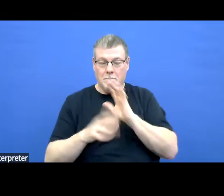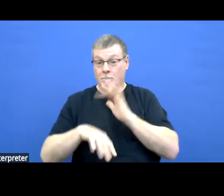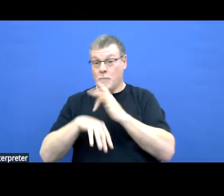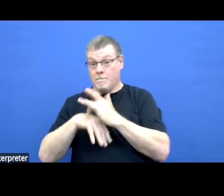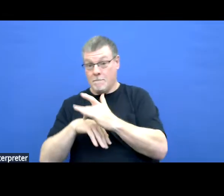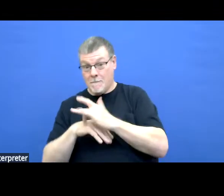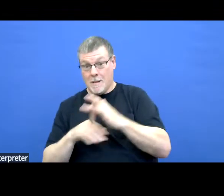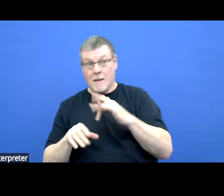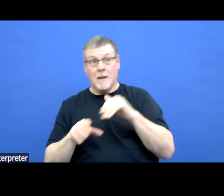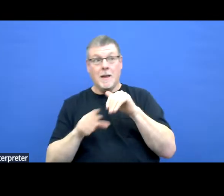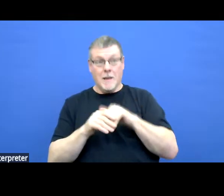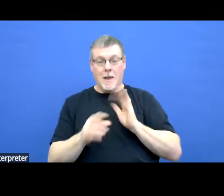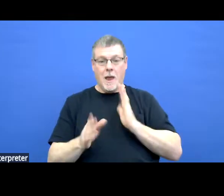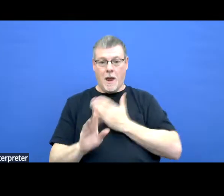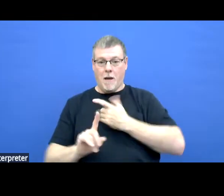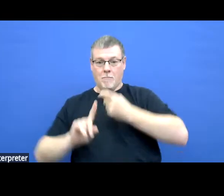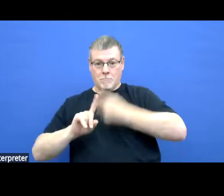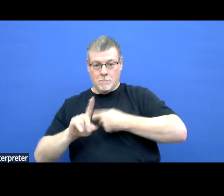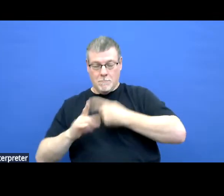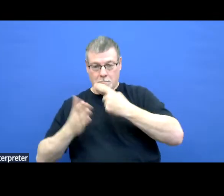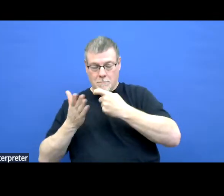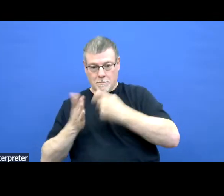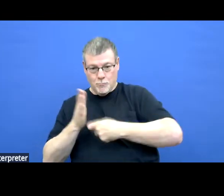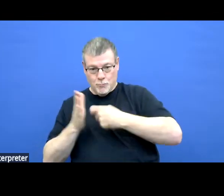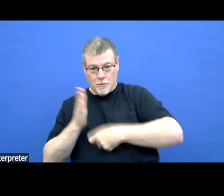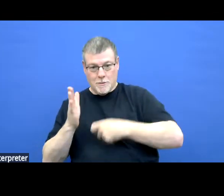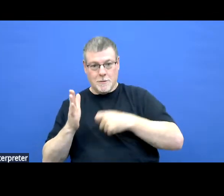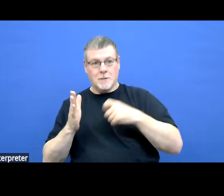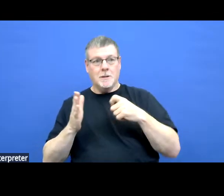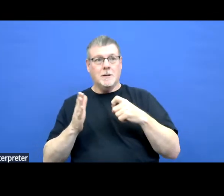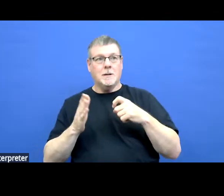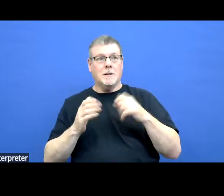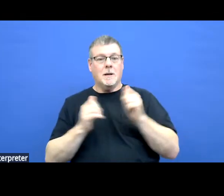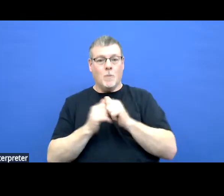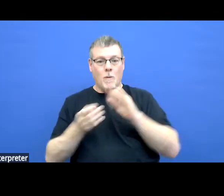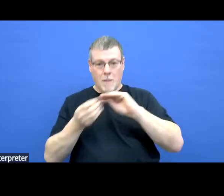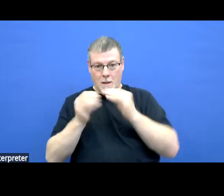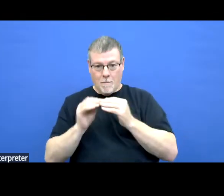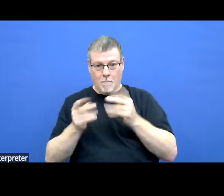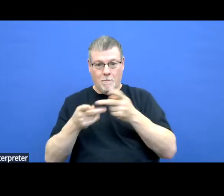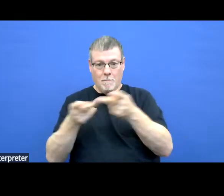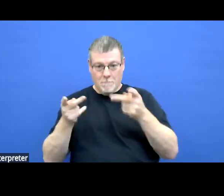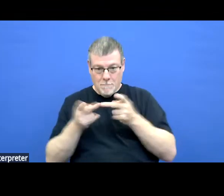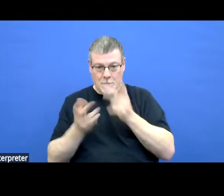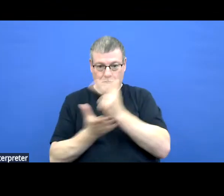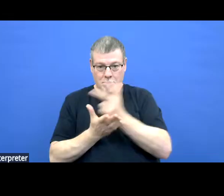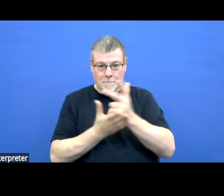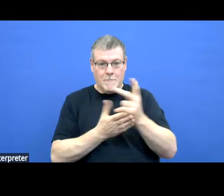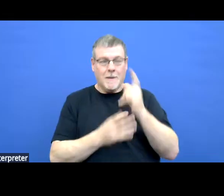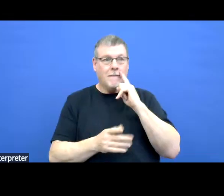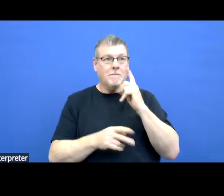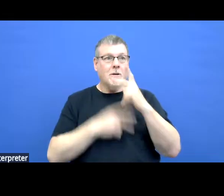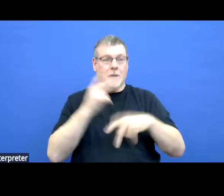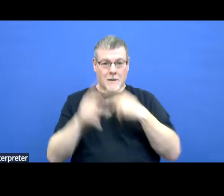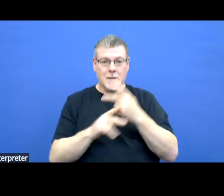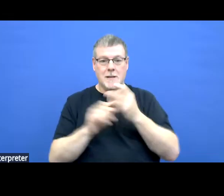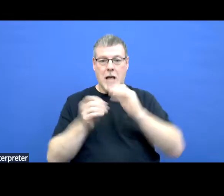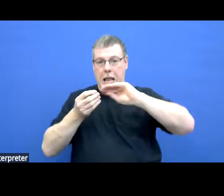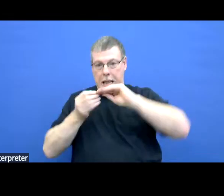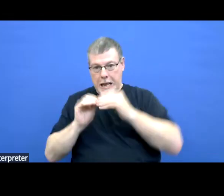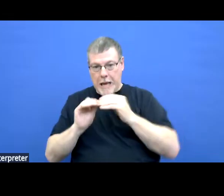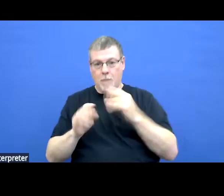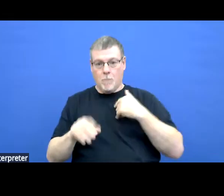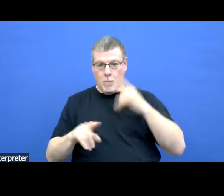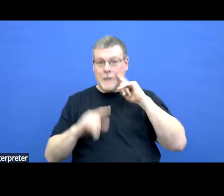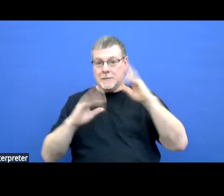available in our price range with the number of spots in consideration for the type of volume we